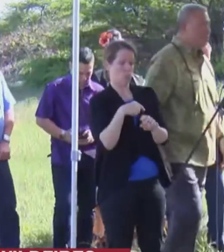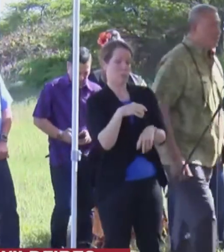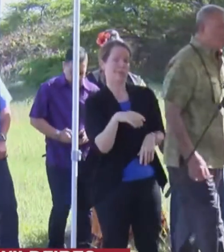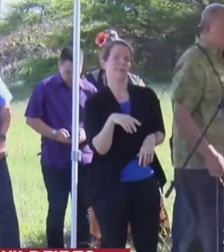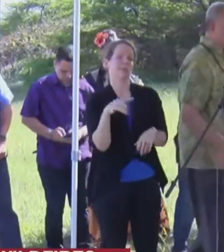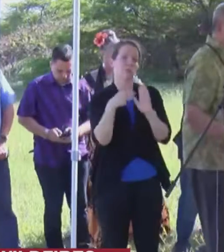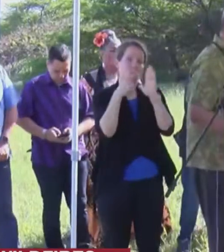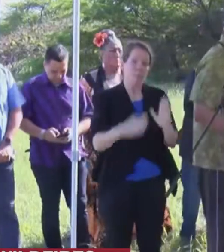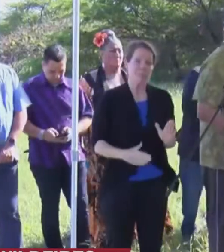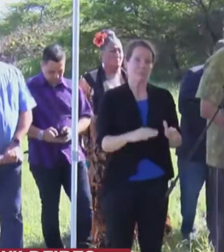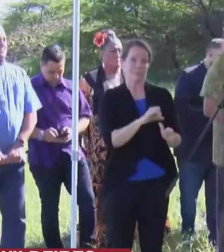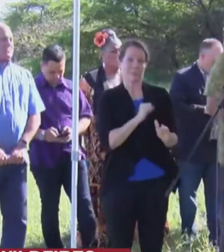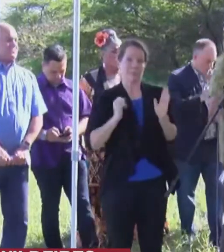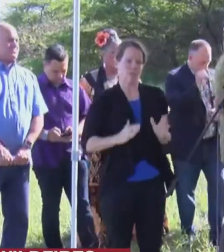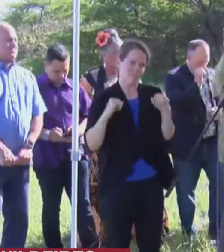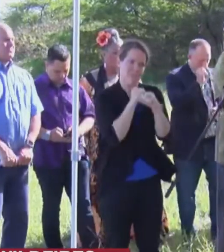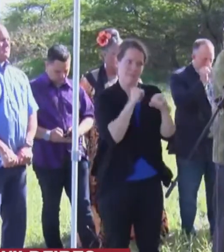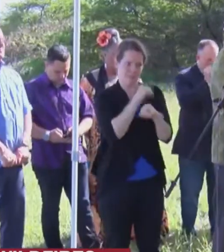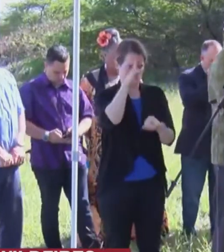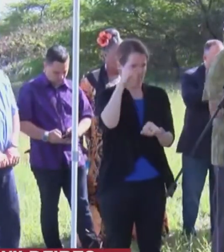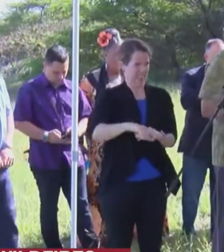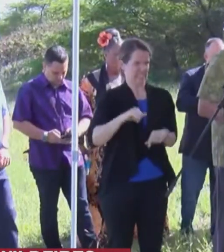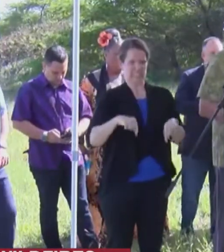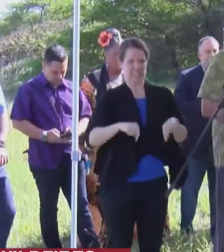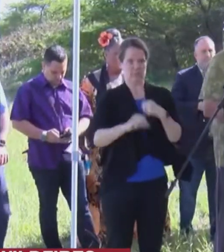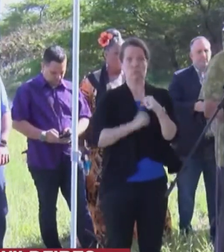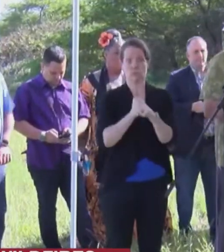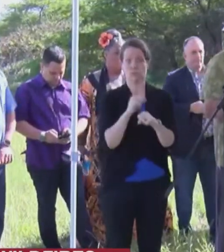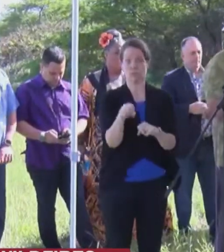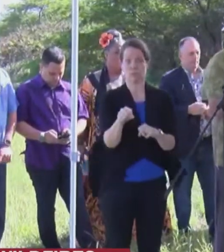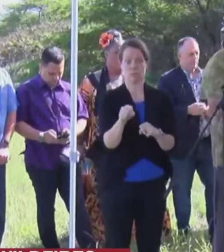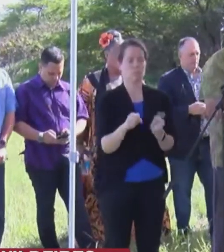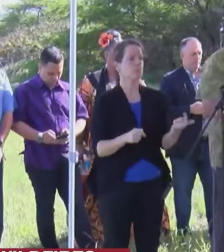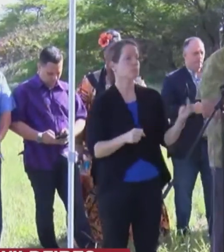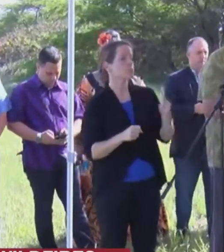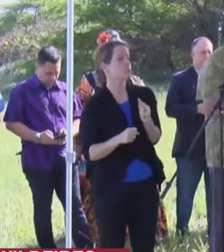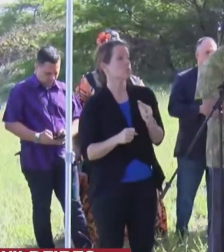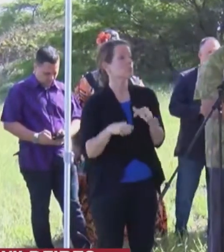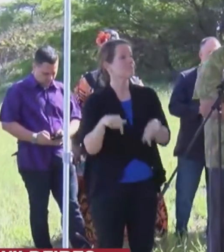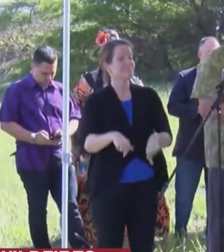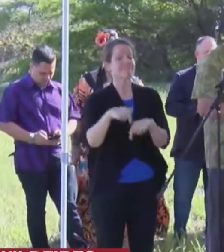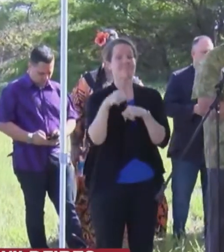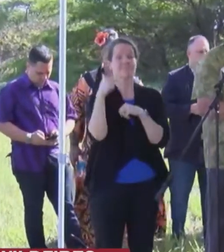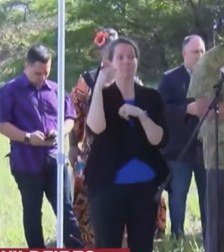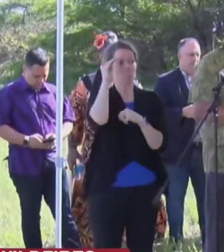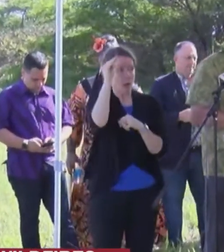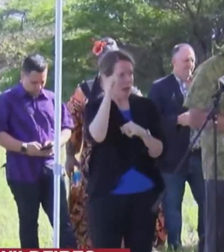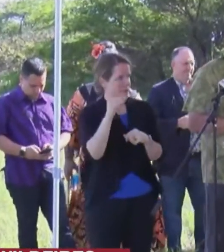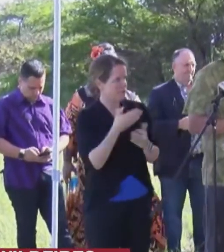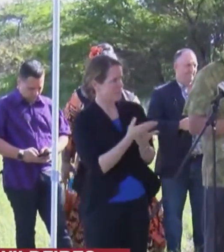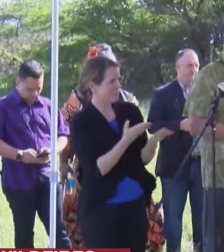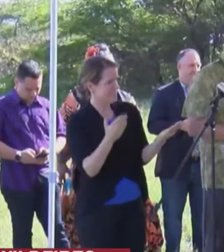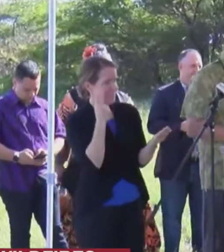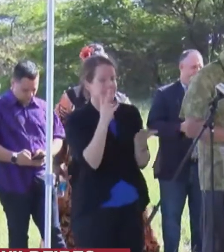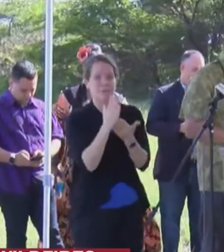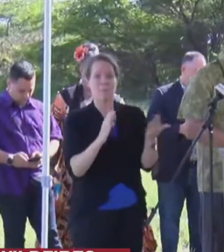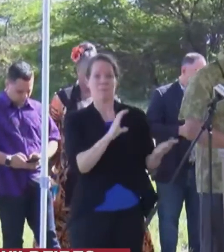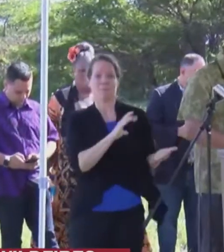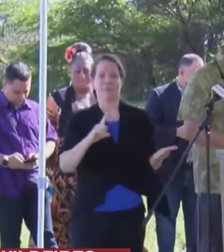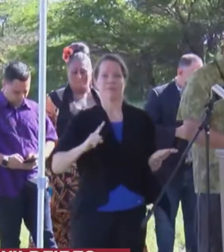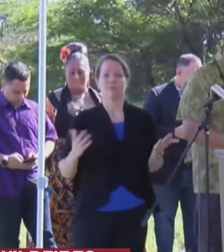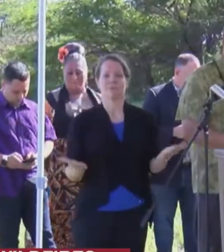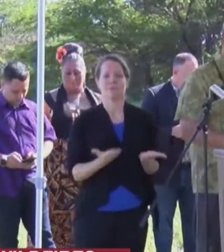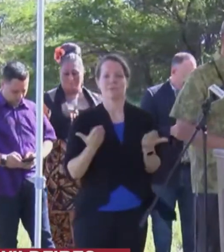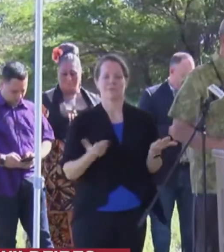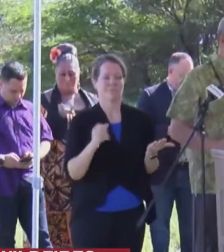As far as the county and in having to increase taxes, I'm glad we have some of the council here today. As we explained to them,